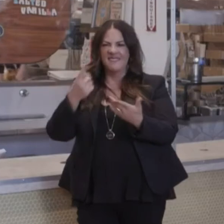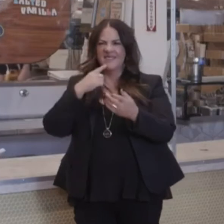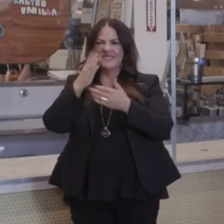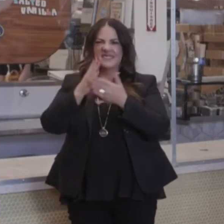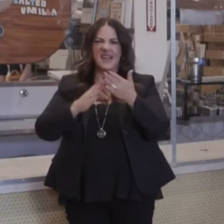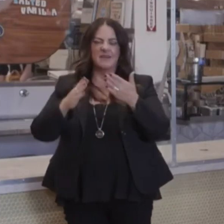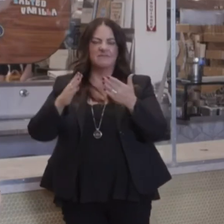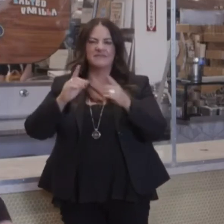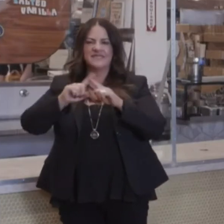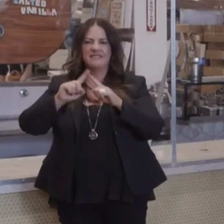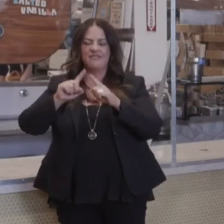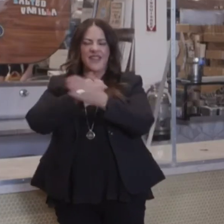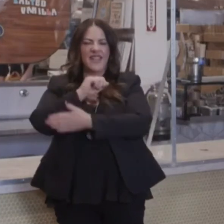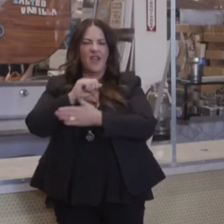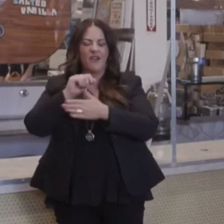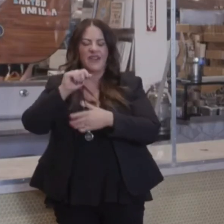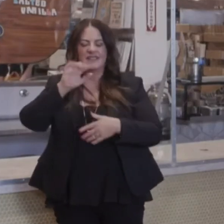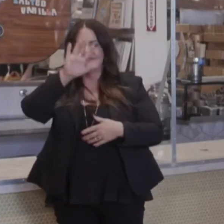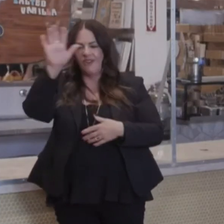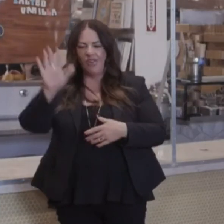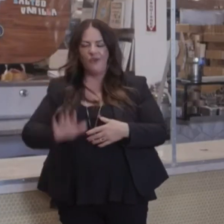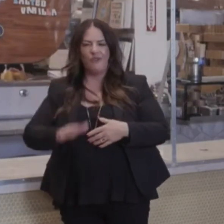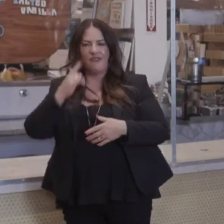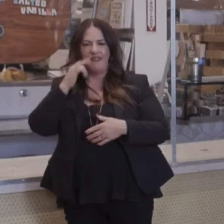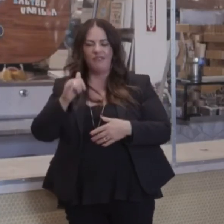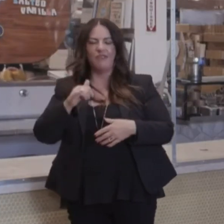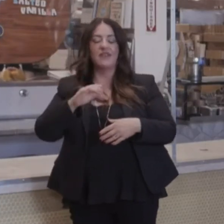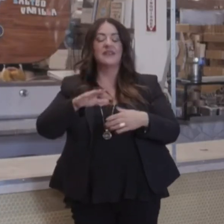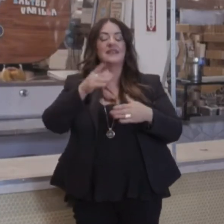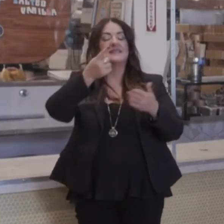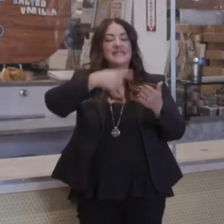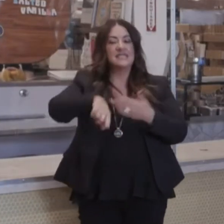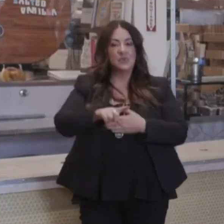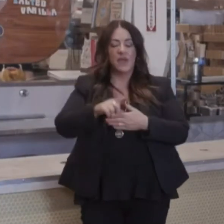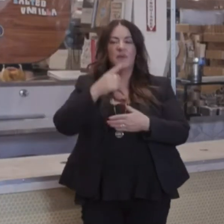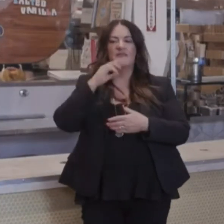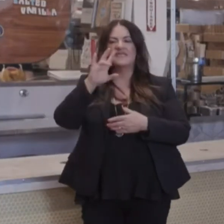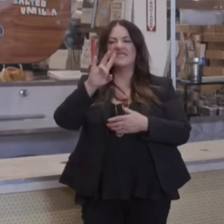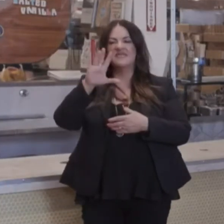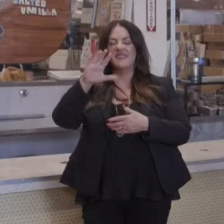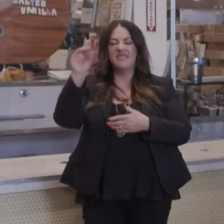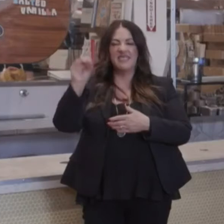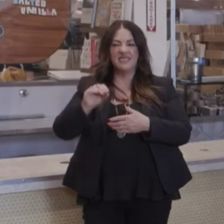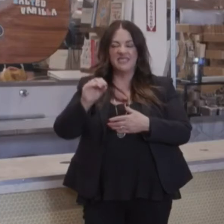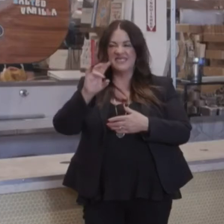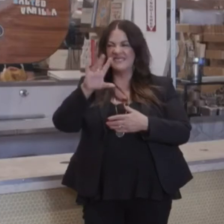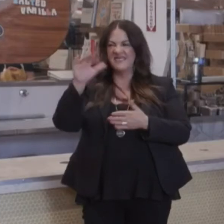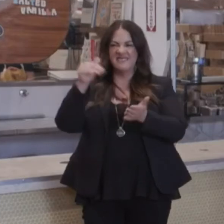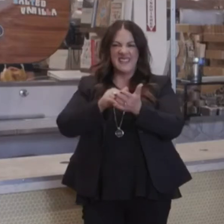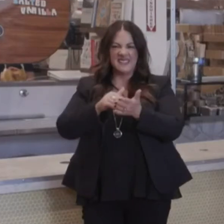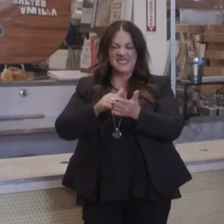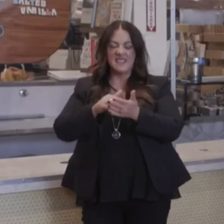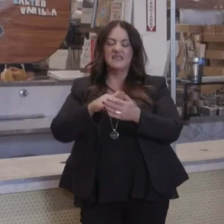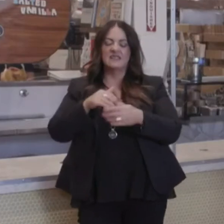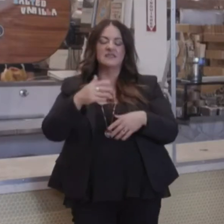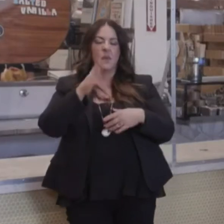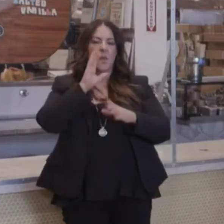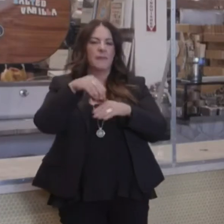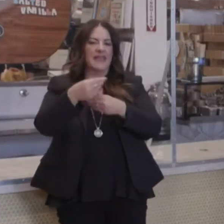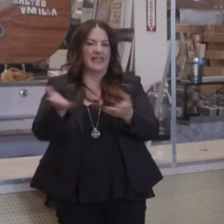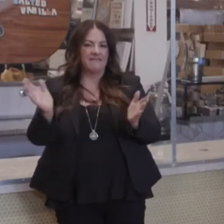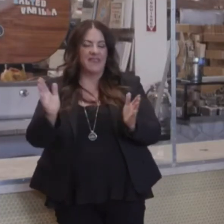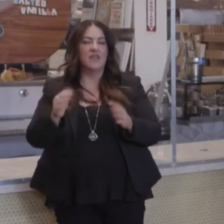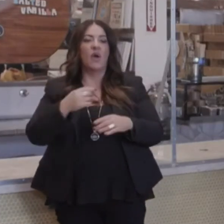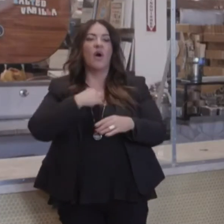that. We have a framework going out next Monday, 75,000 doses minimum. 10% of all the new first doses arriving in the